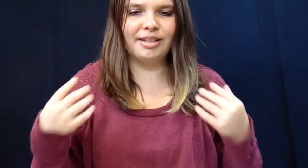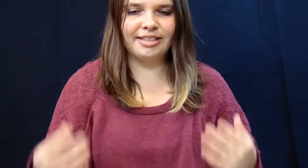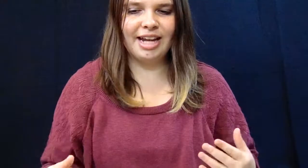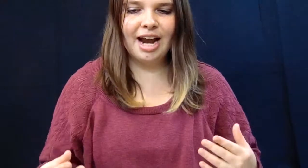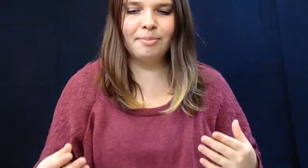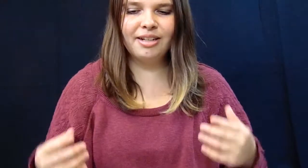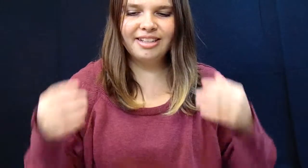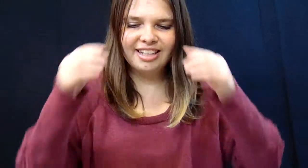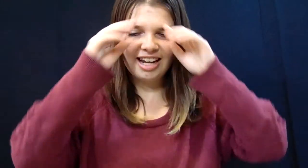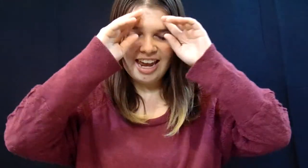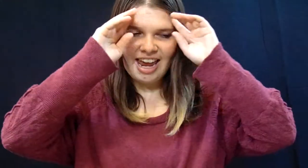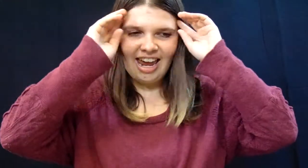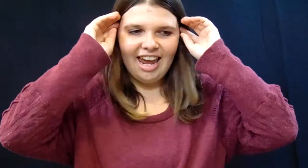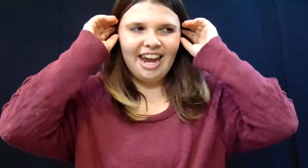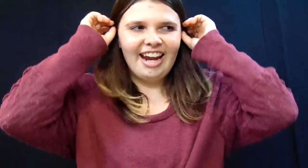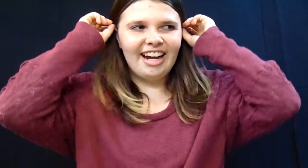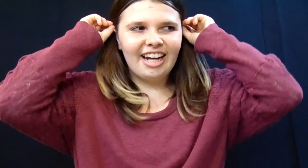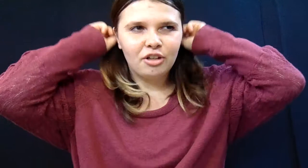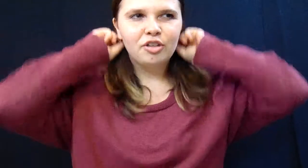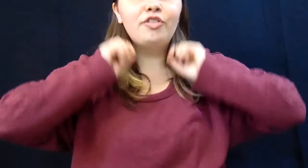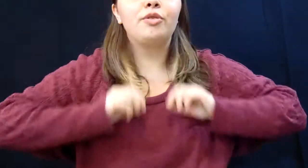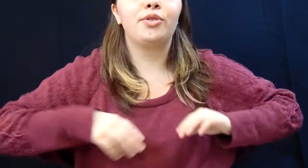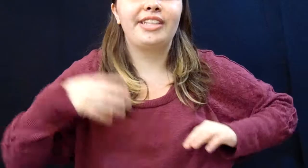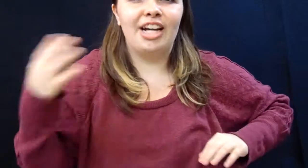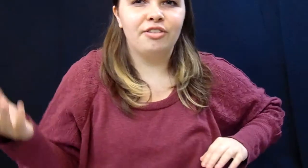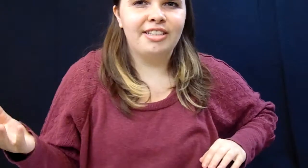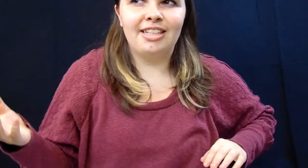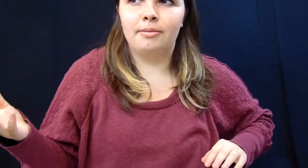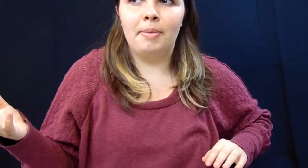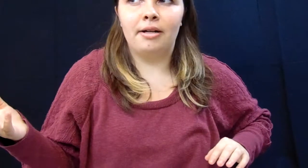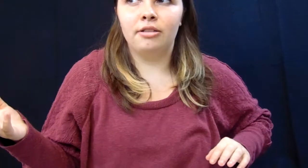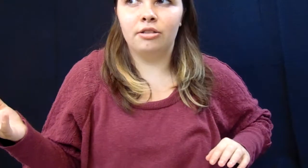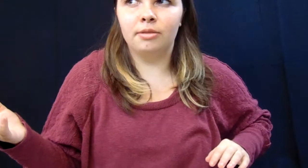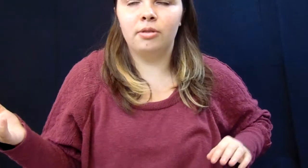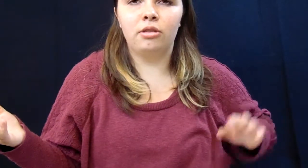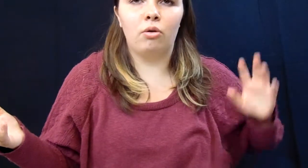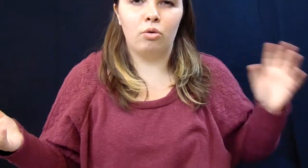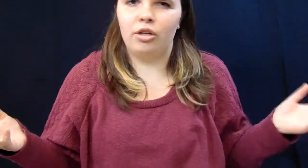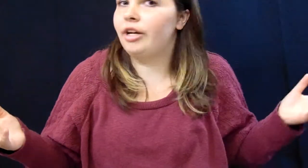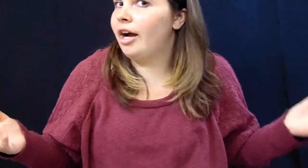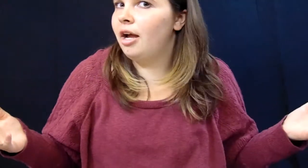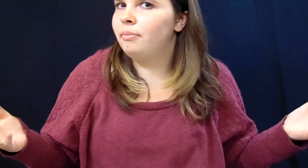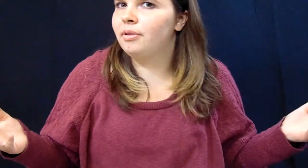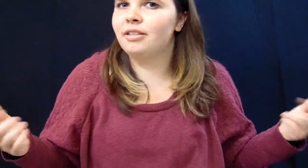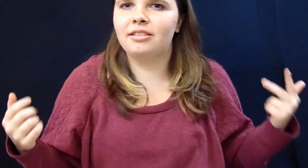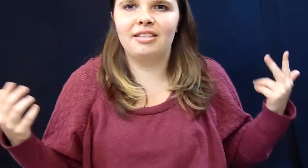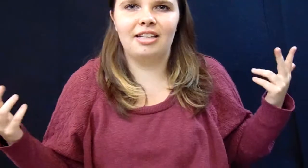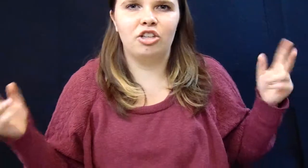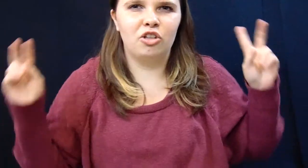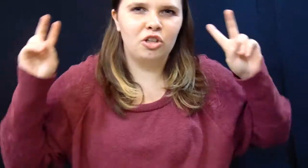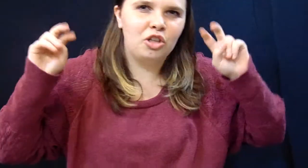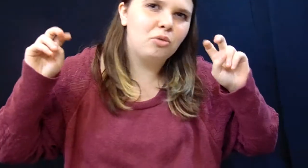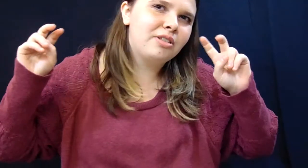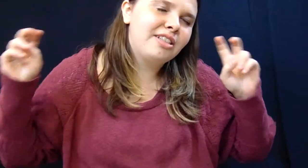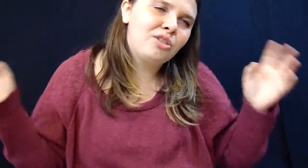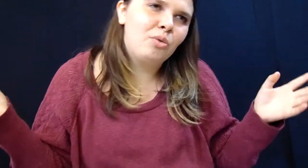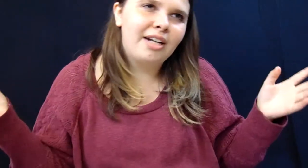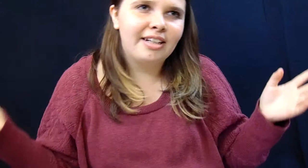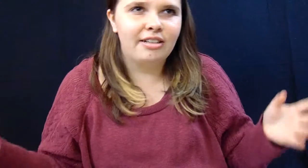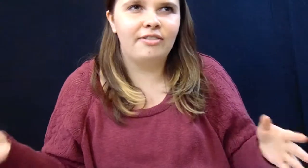when this happened and I don't know if you would count this as paranormal or not but this is like the closest one I could